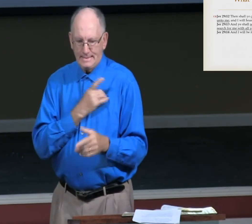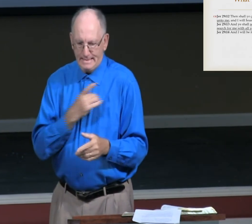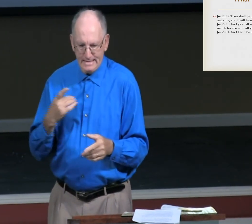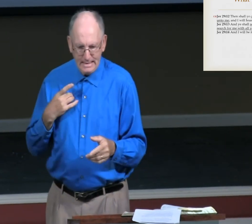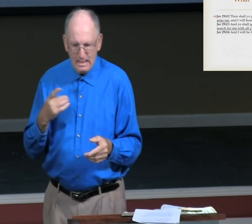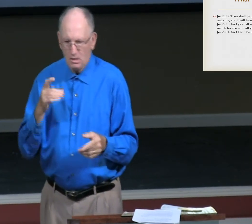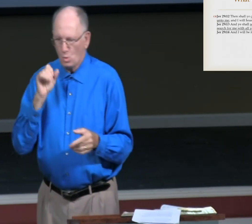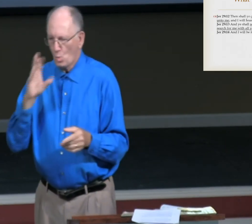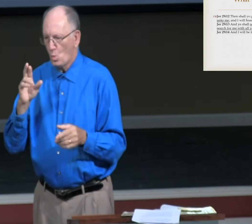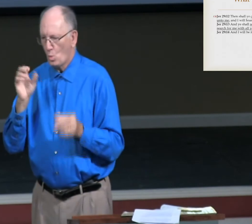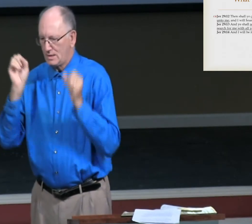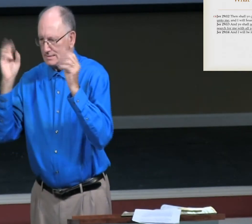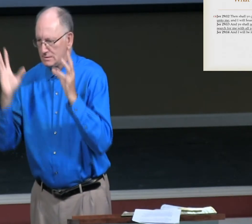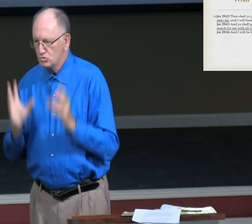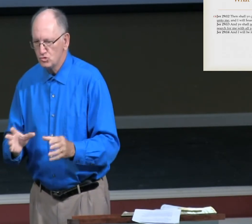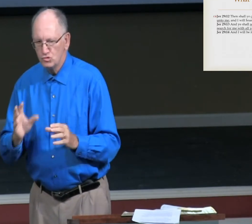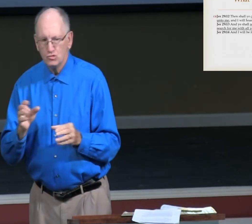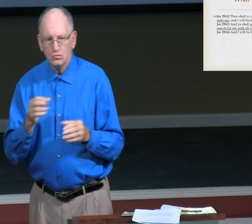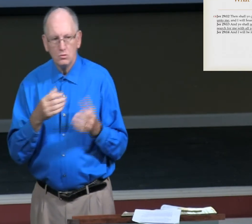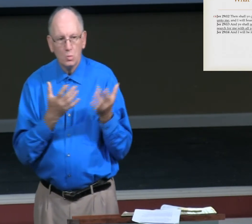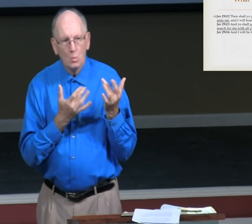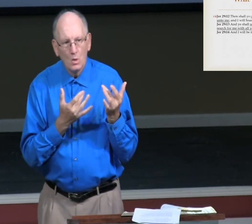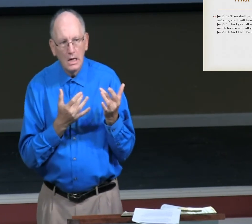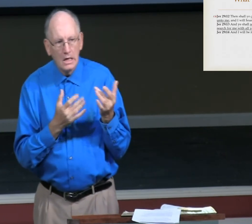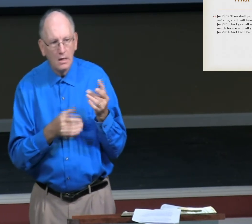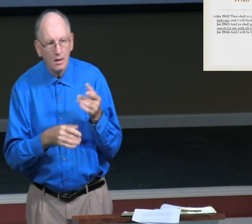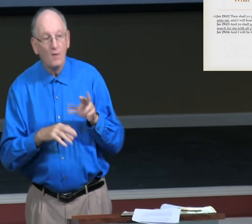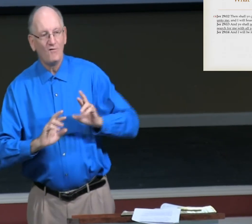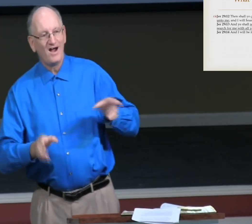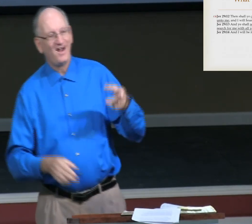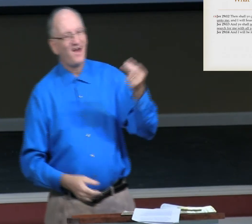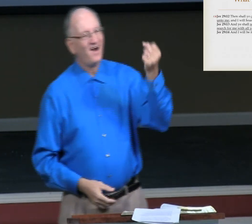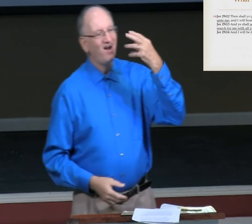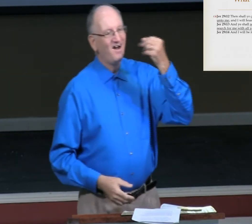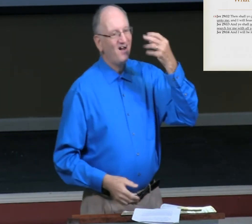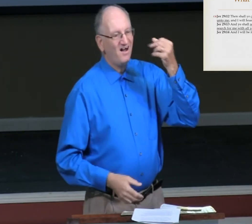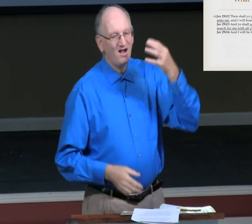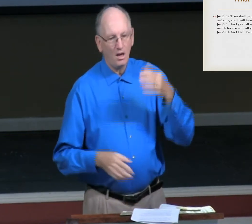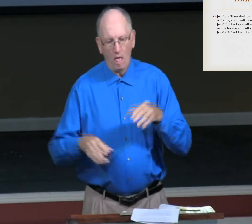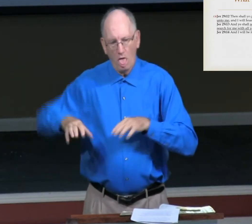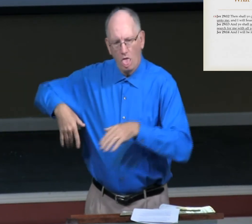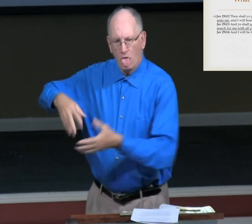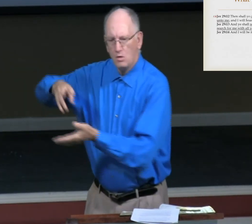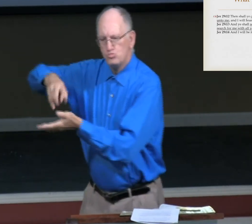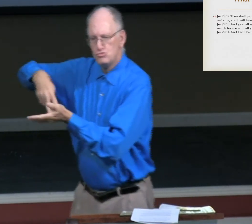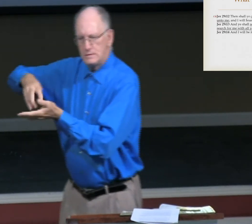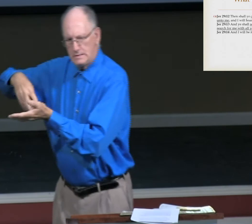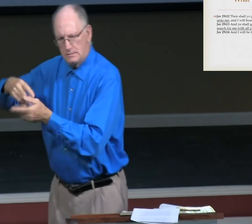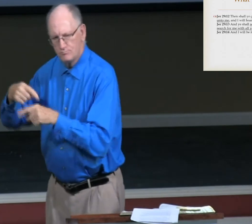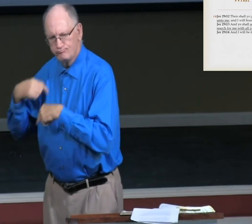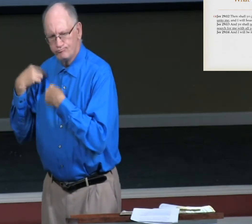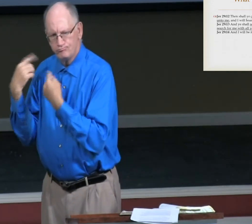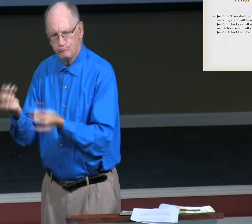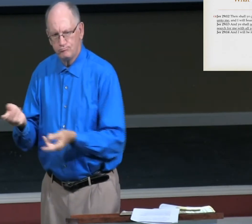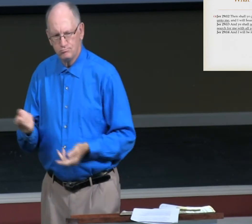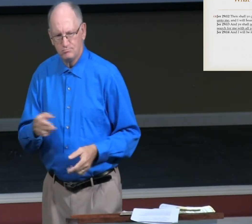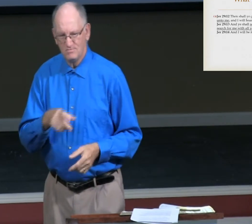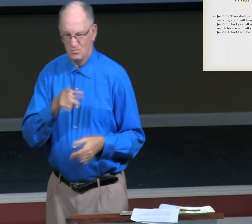pastor or the deacons or the teachers. Don't wait for them to tell you what the Bible says, but you haven't